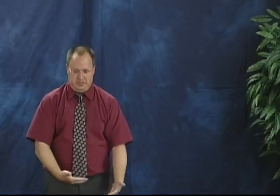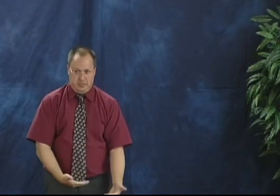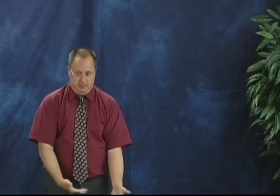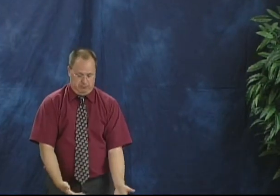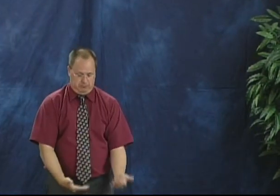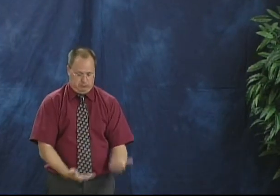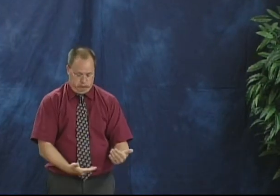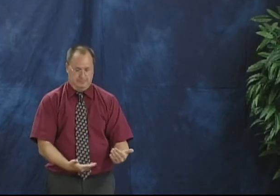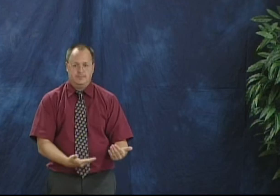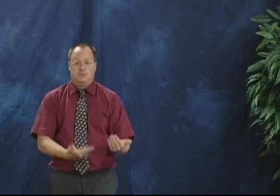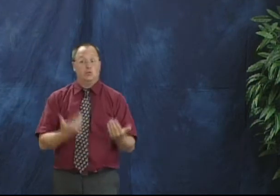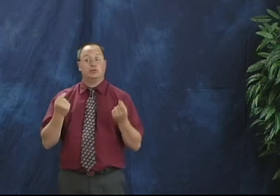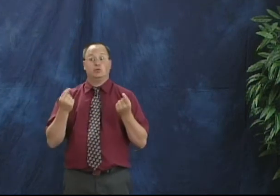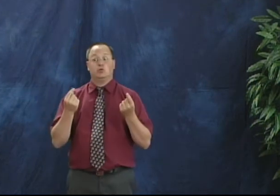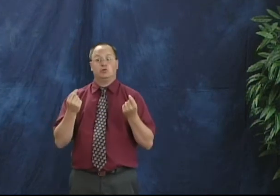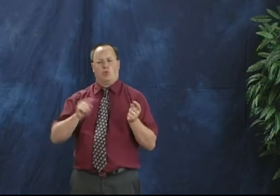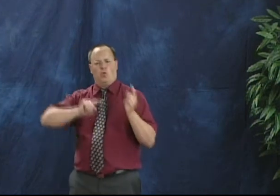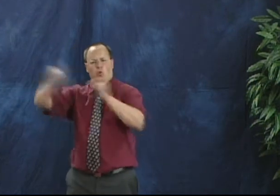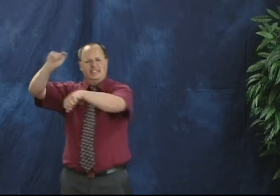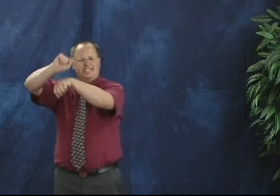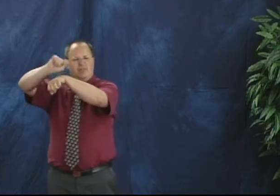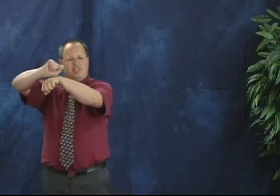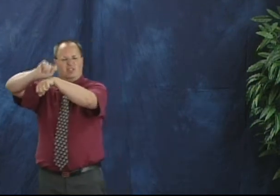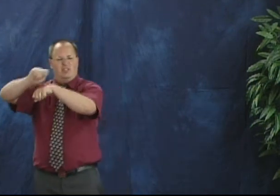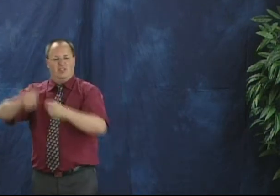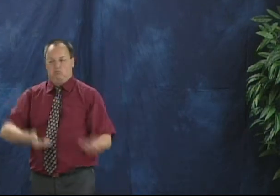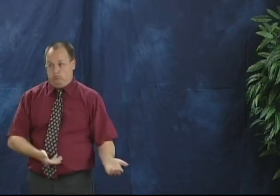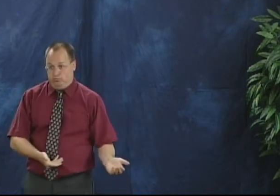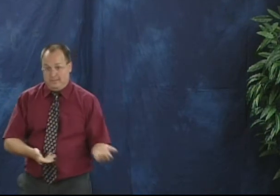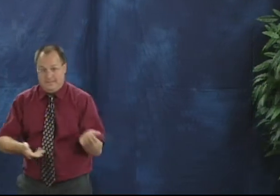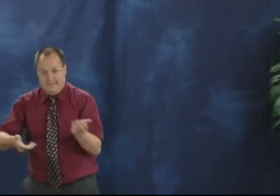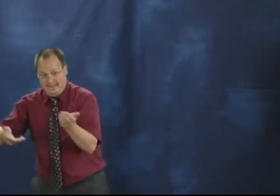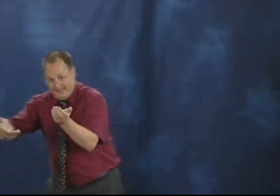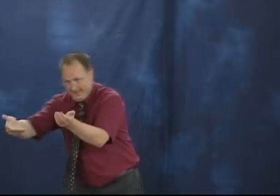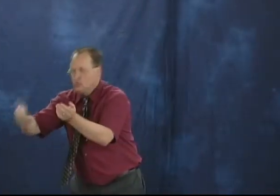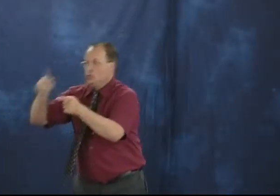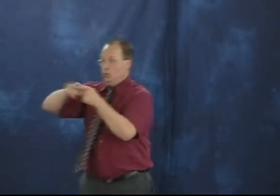Joseph took Jesus to the temple